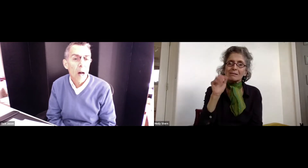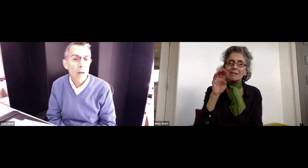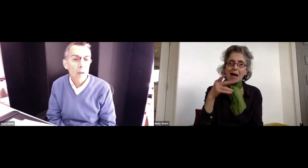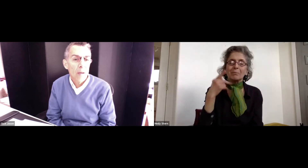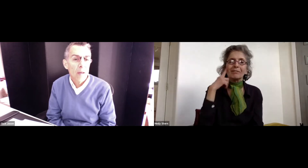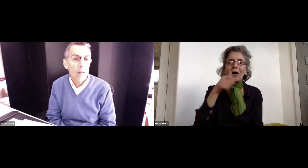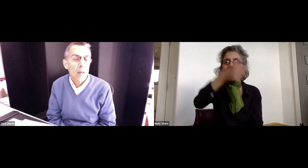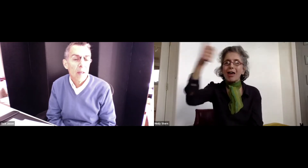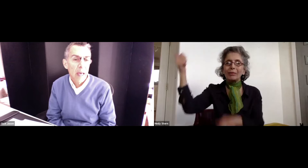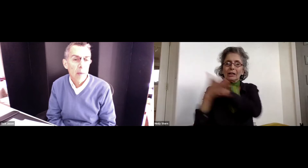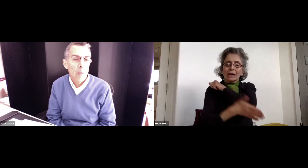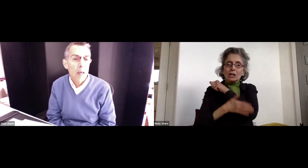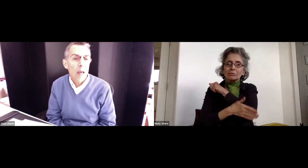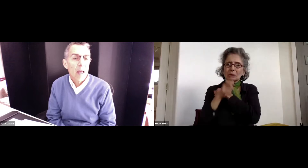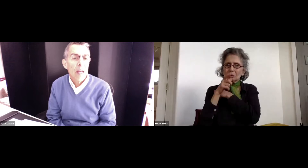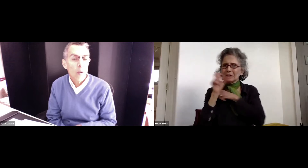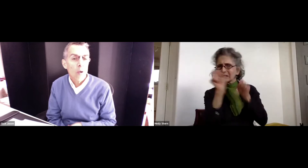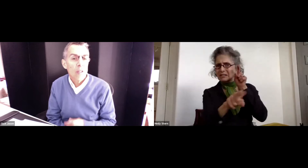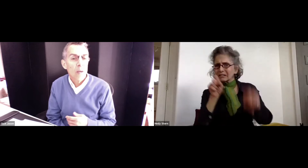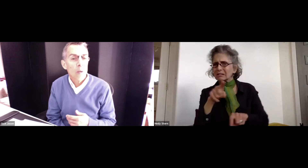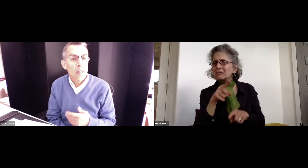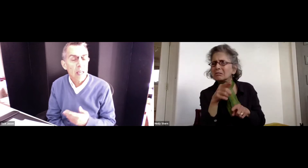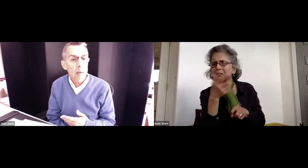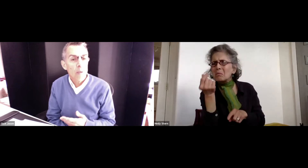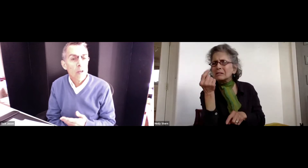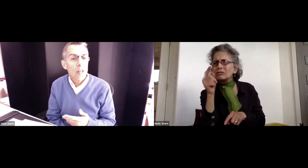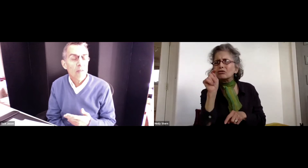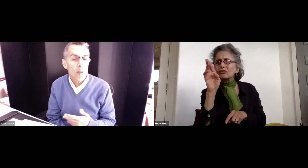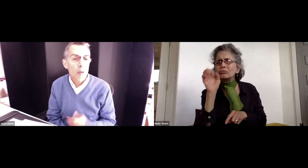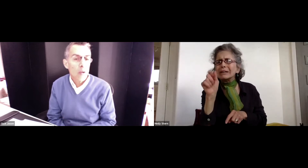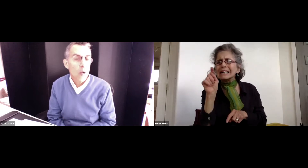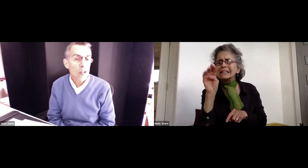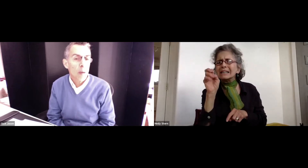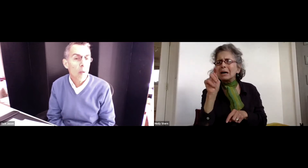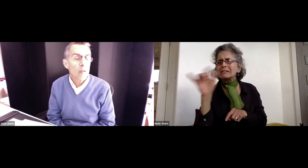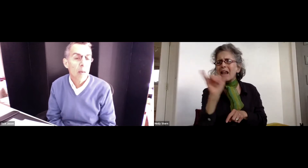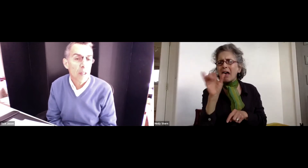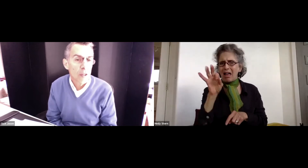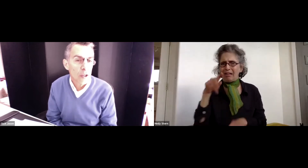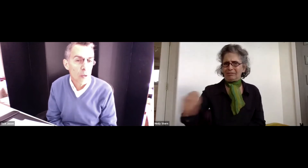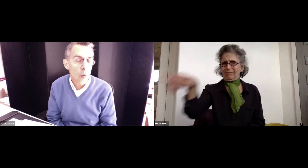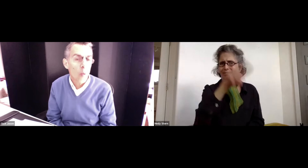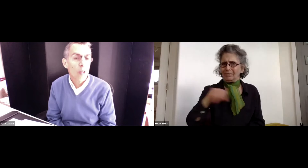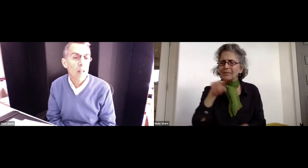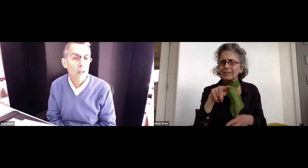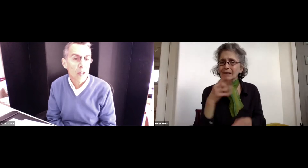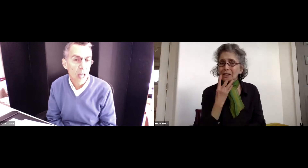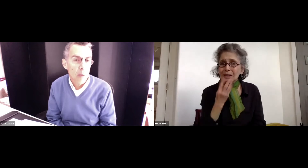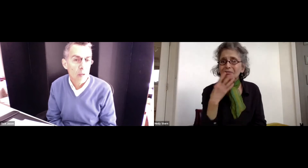model camp. In other words, it was a camp so that if people had questions about what was happening to the Jews, what were the concentration camps, what were